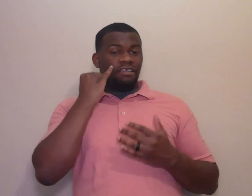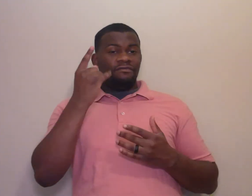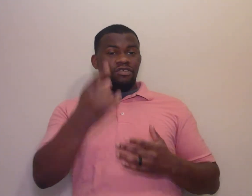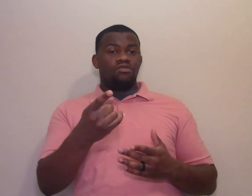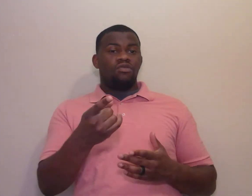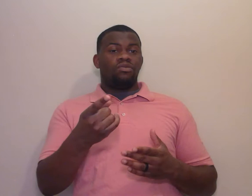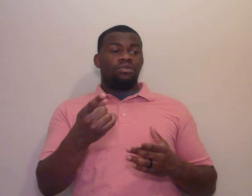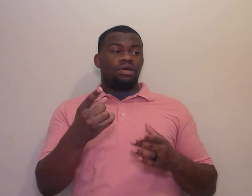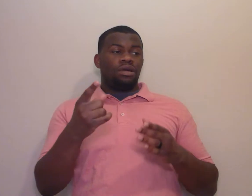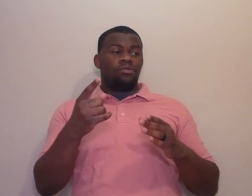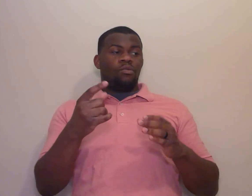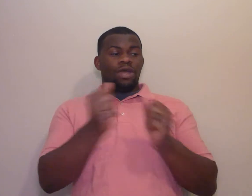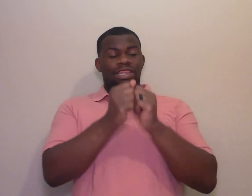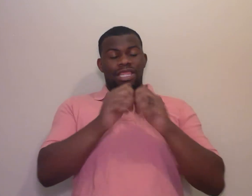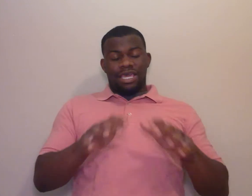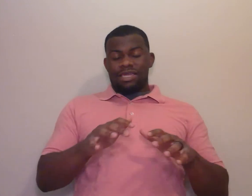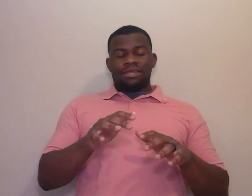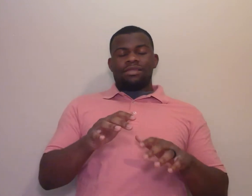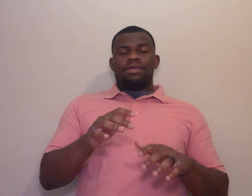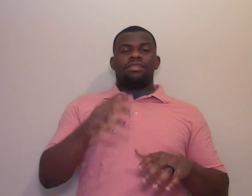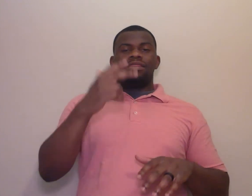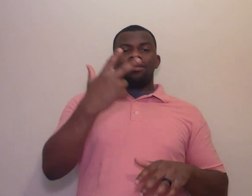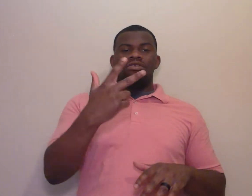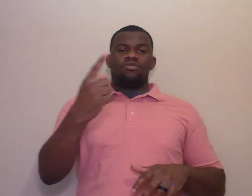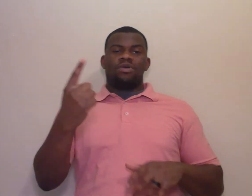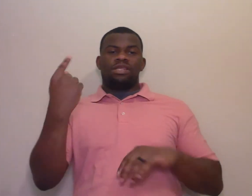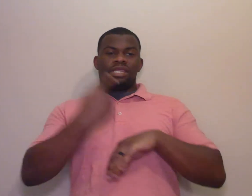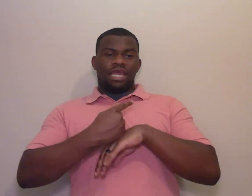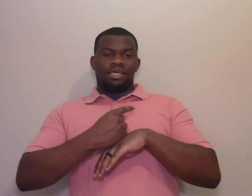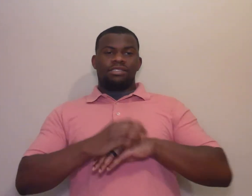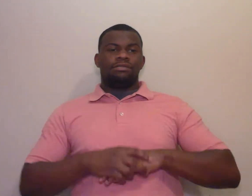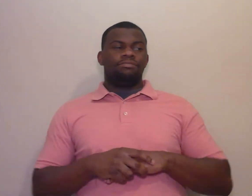that 31-day period, you will be considered a late enrollment